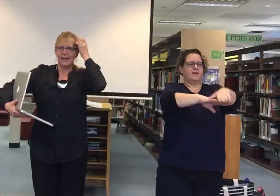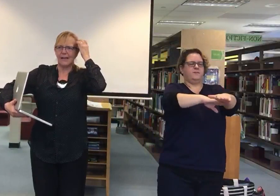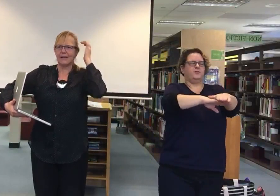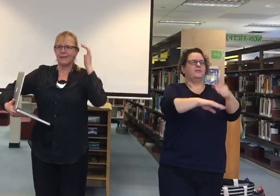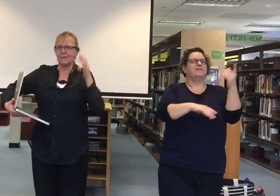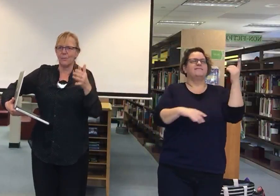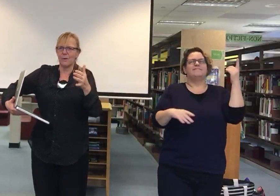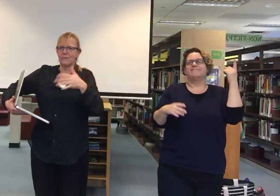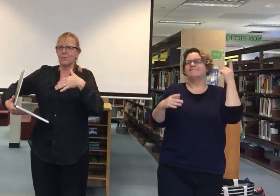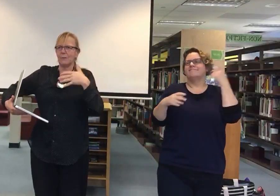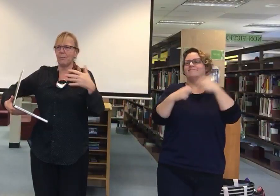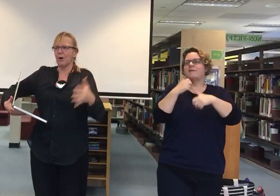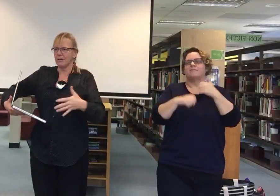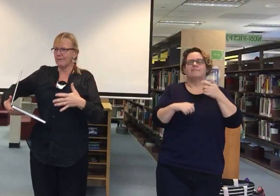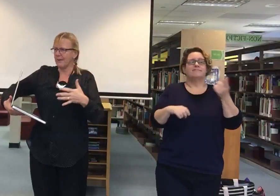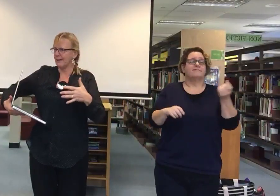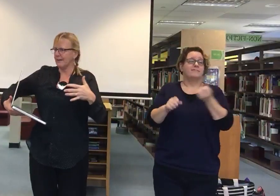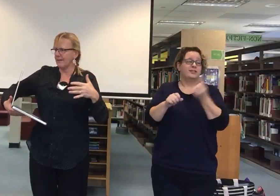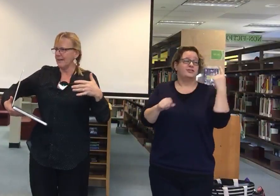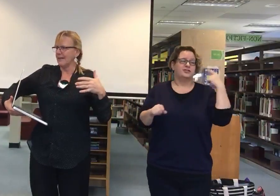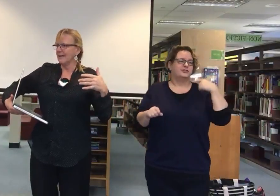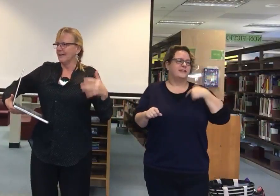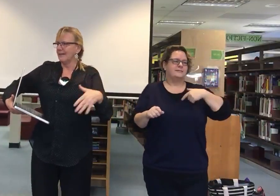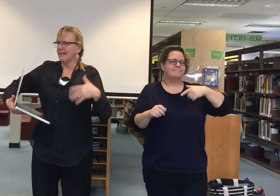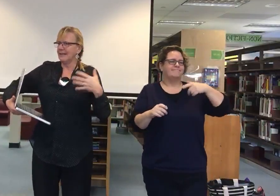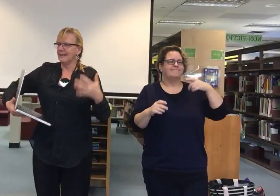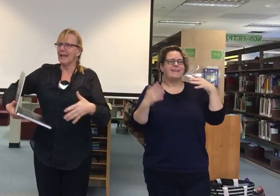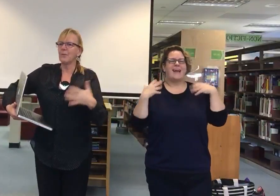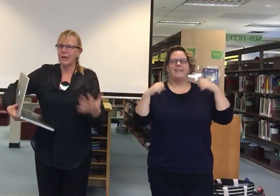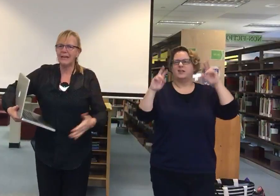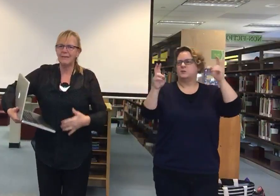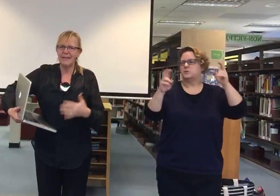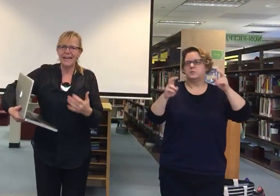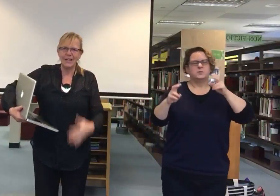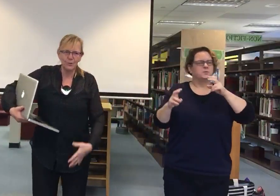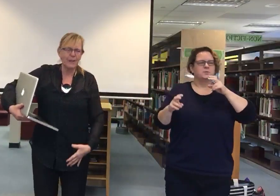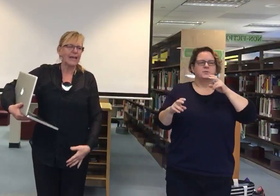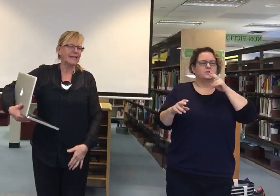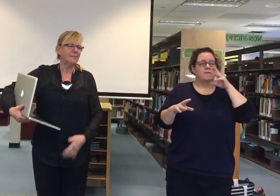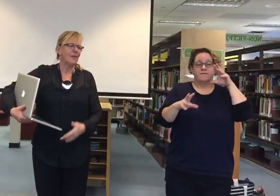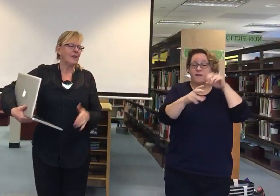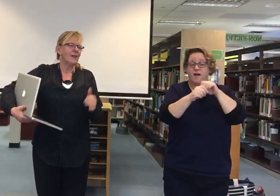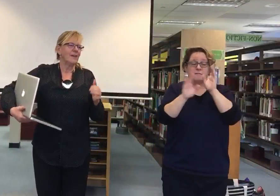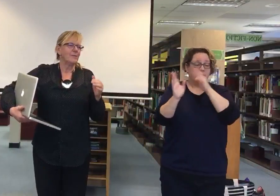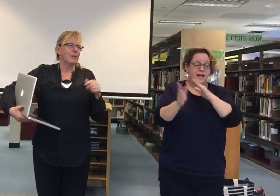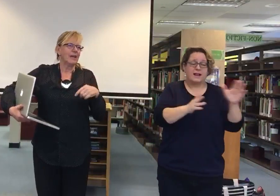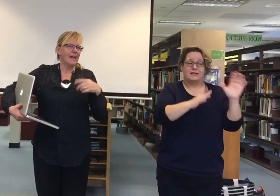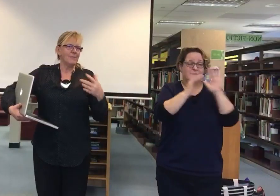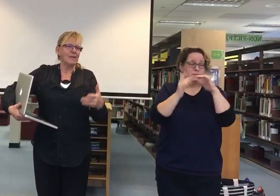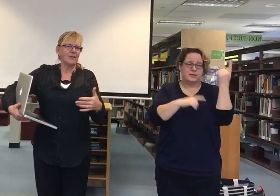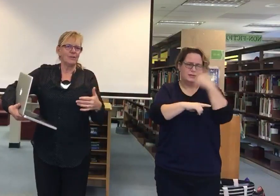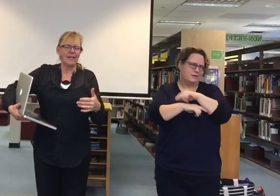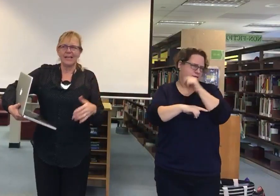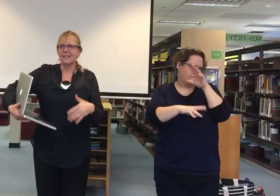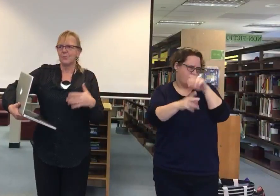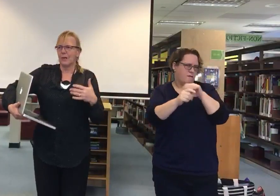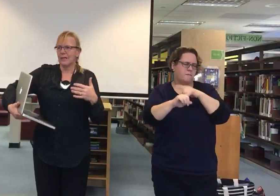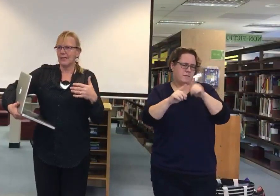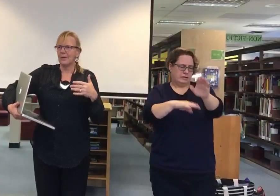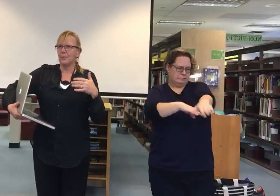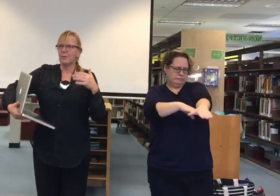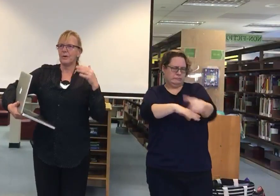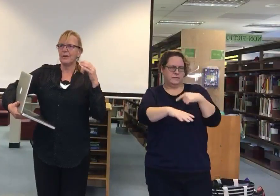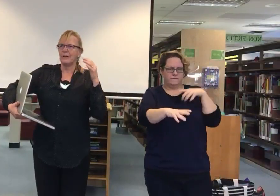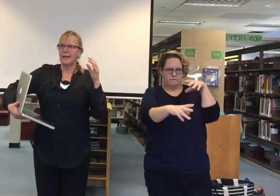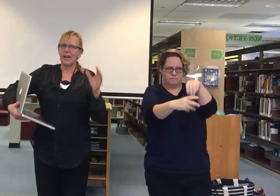I wasn't really part of the networking day or planning. But I came in near the end, and